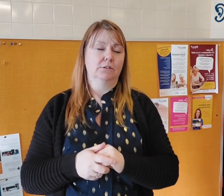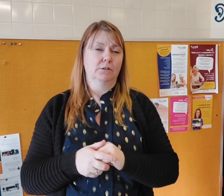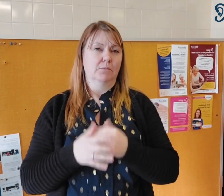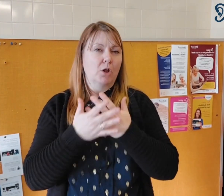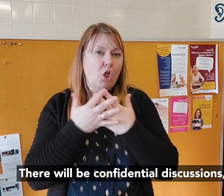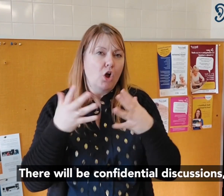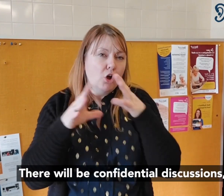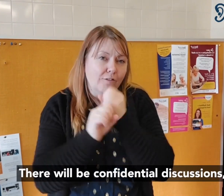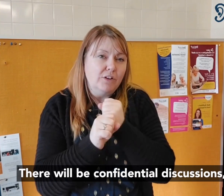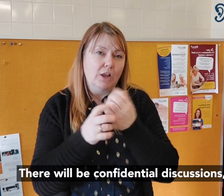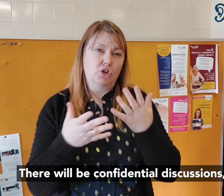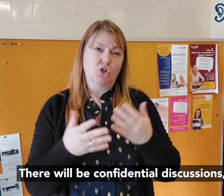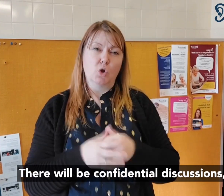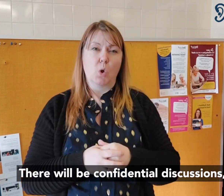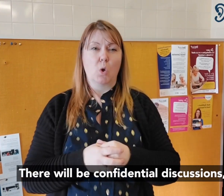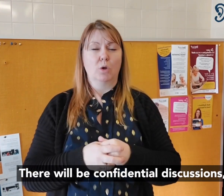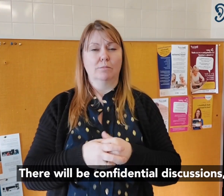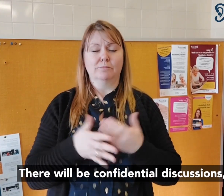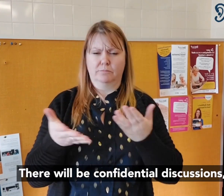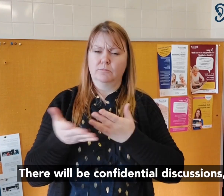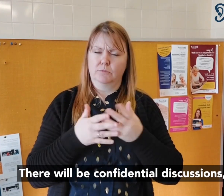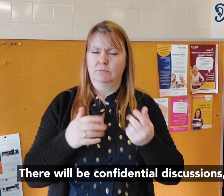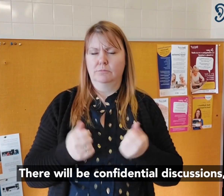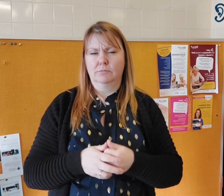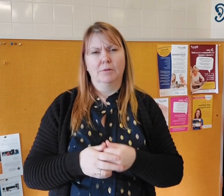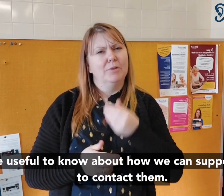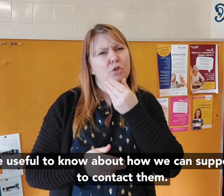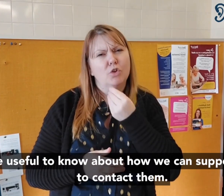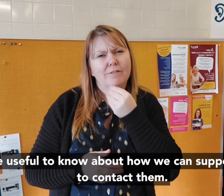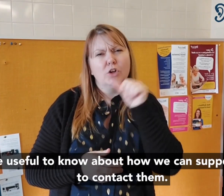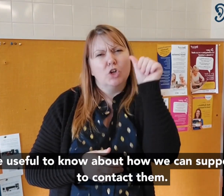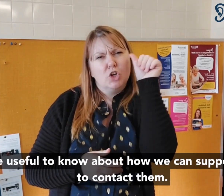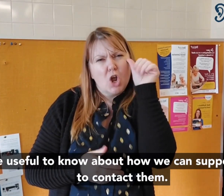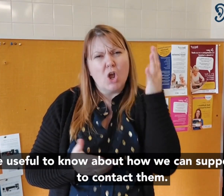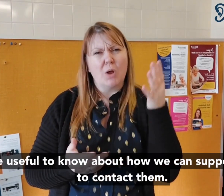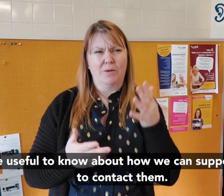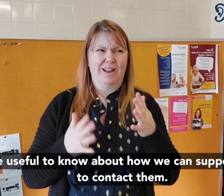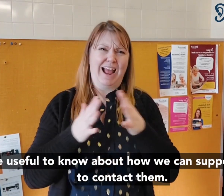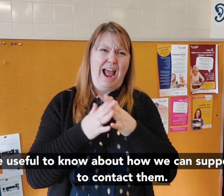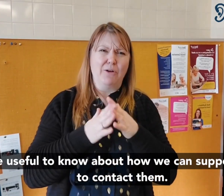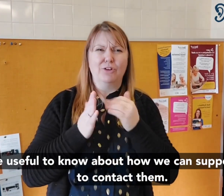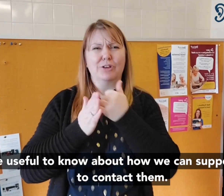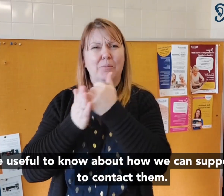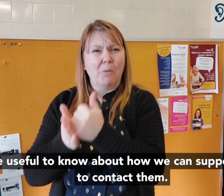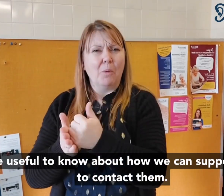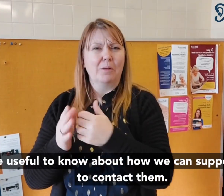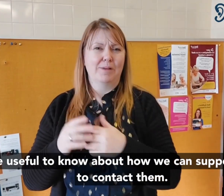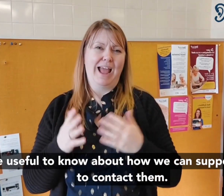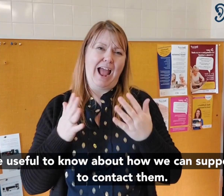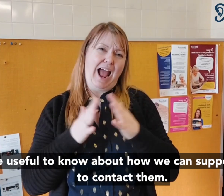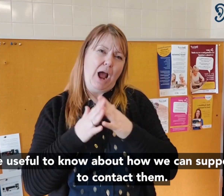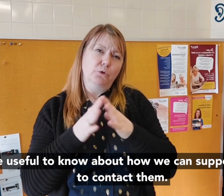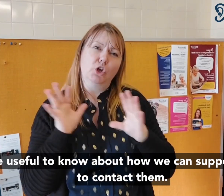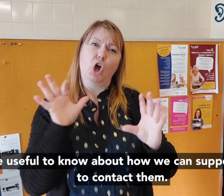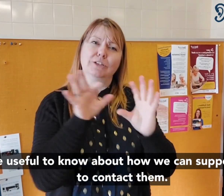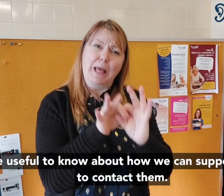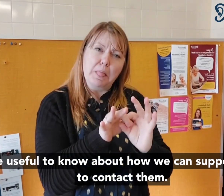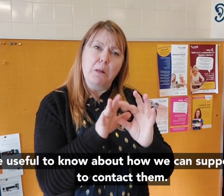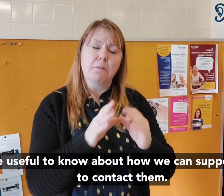about the service. There will be confidential discussions and it will be useful to know about how we can support and how to contact them.